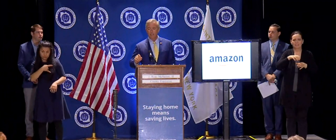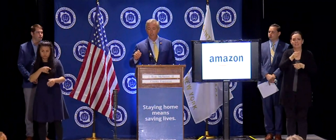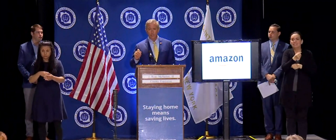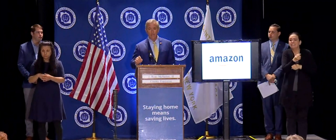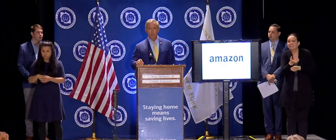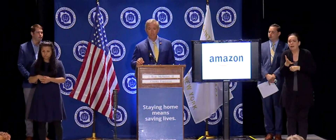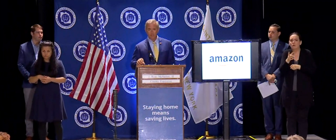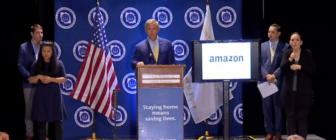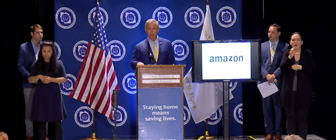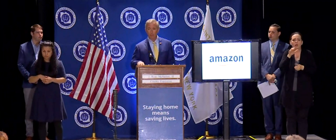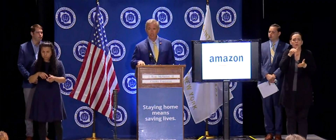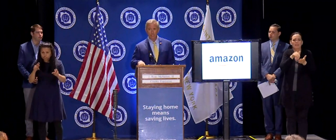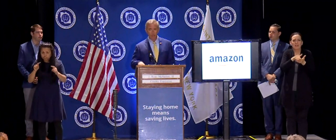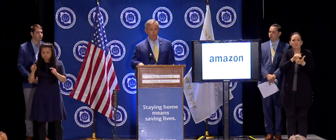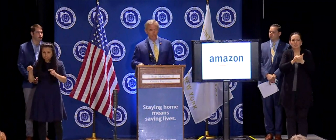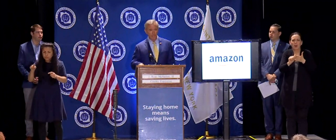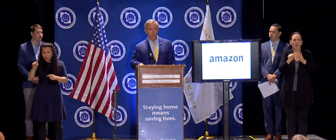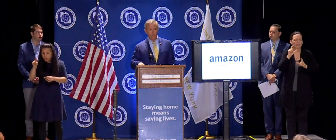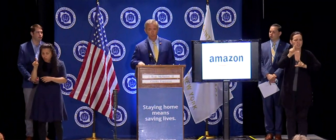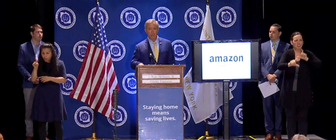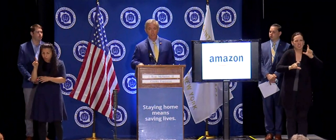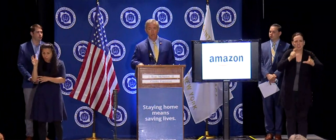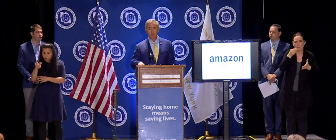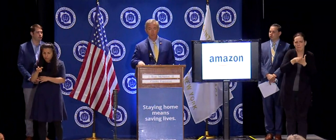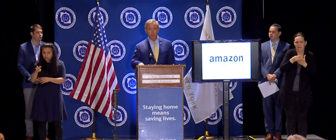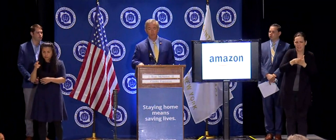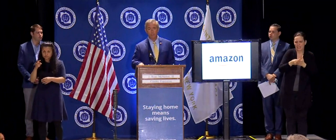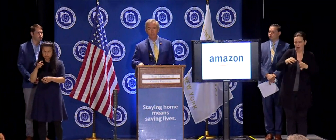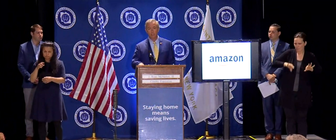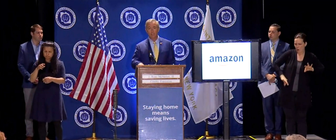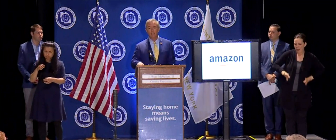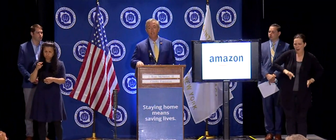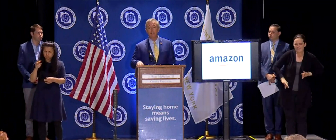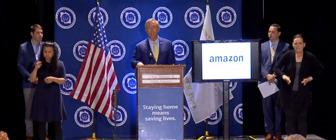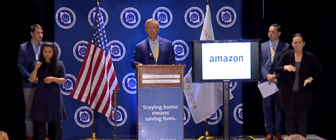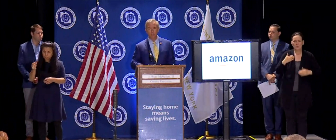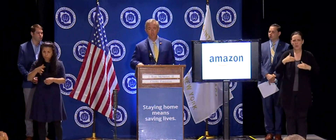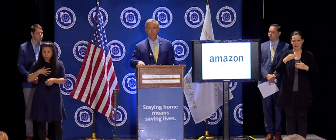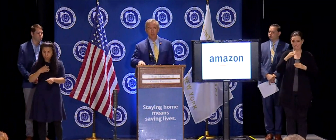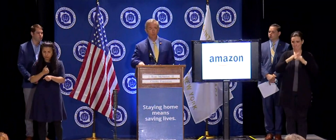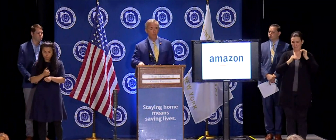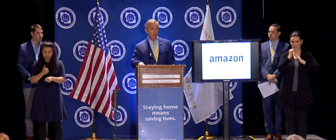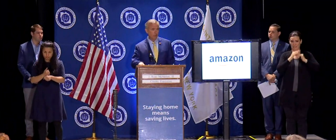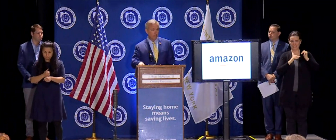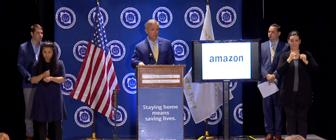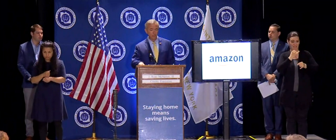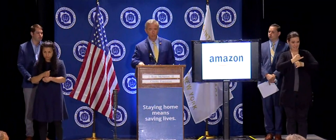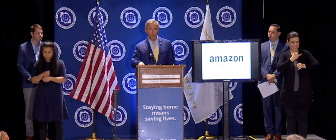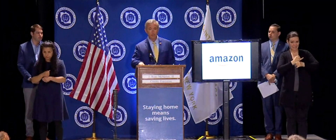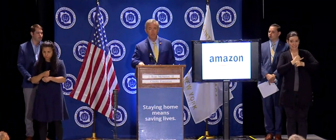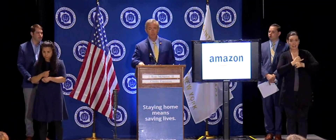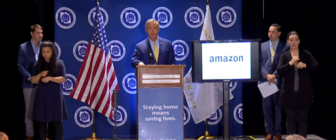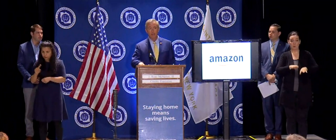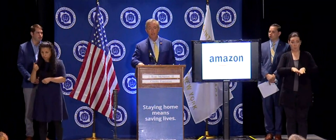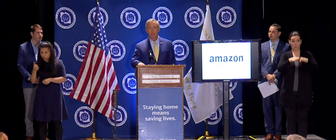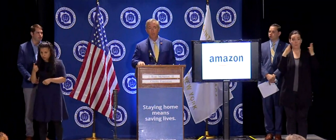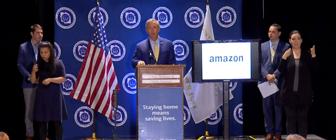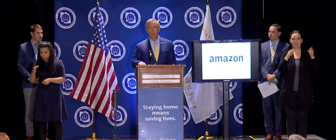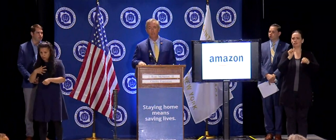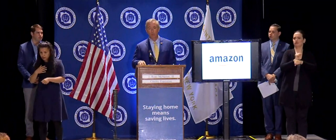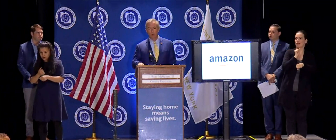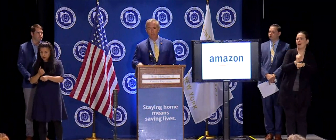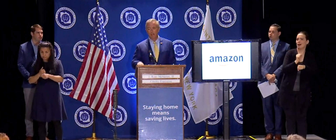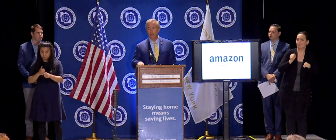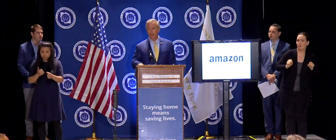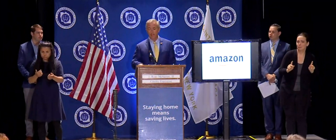investment, jobs at a time when we need jobs badly, good paying jobs to build a facility, and then a ton of jobs once a facility is open. And one of